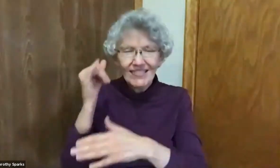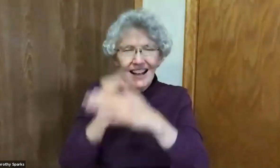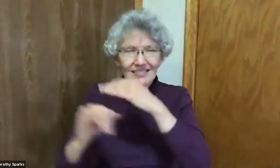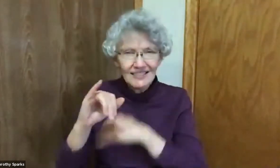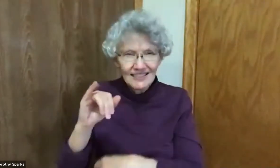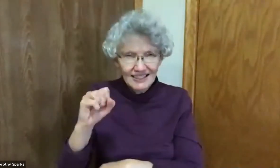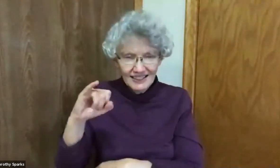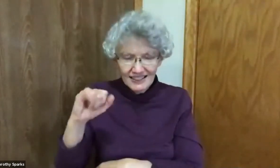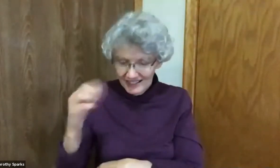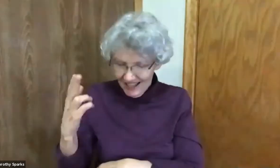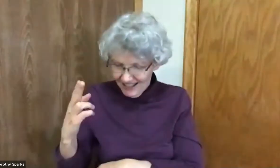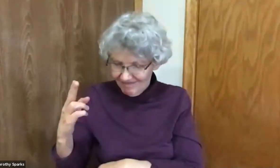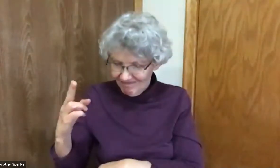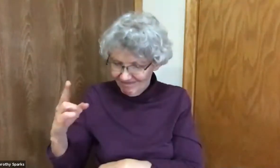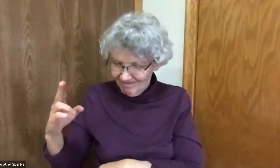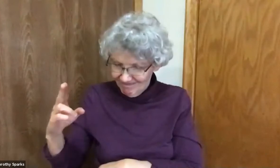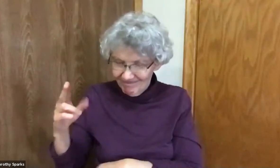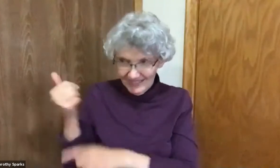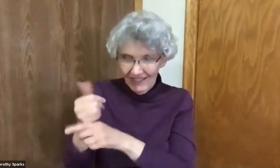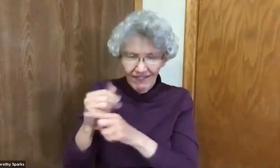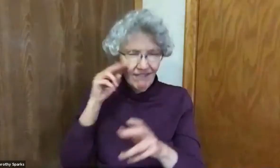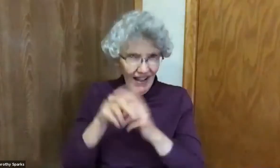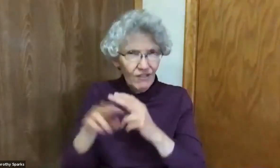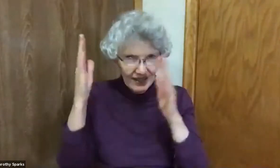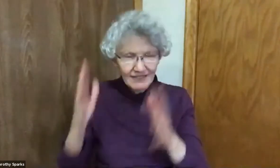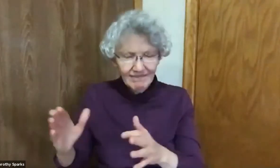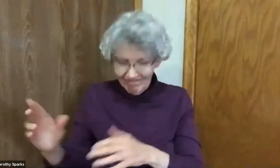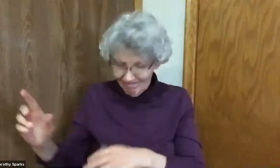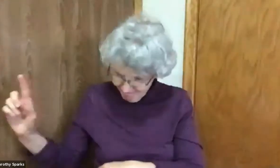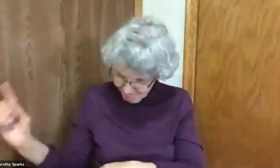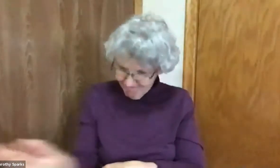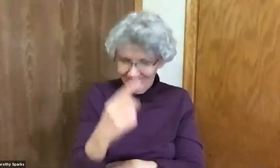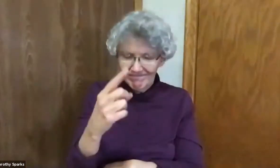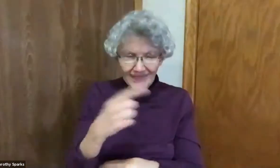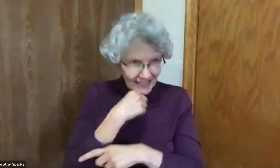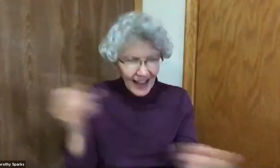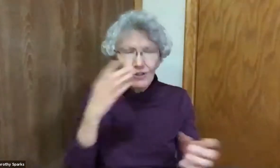This moved God. And so God called Isaiah, a prophet,